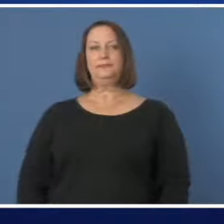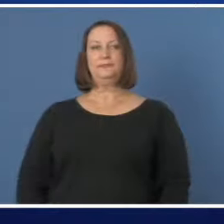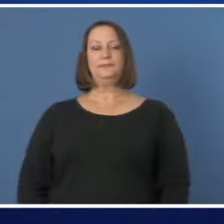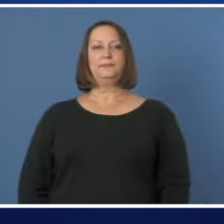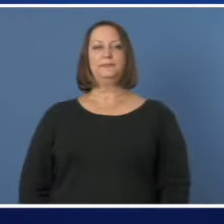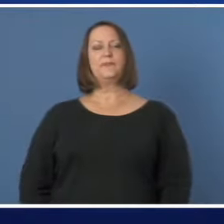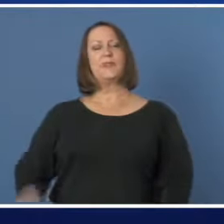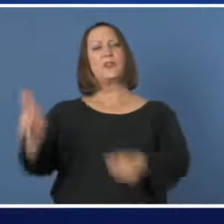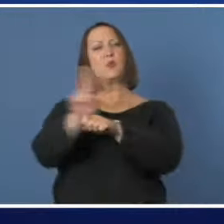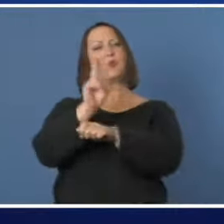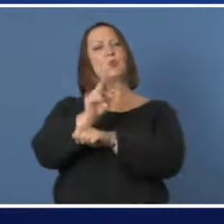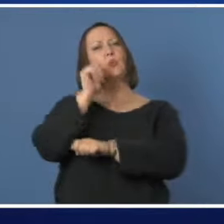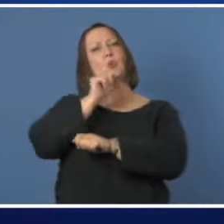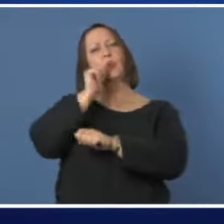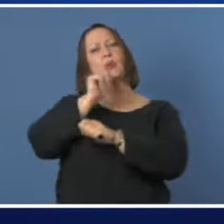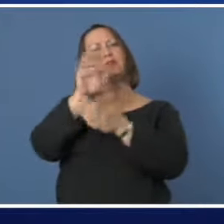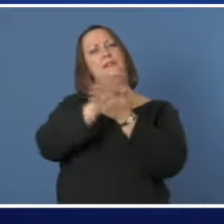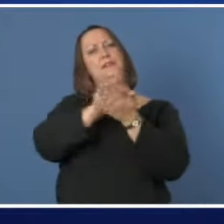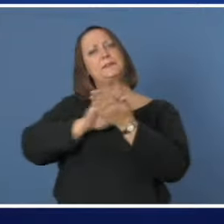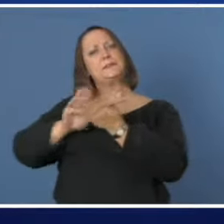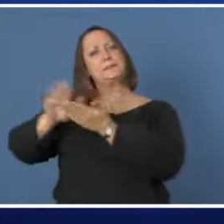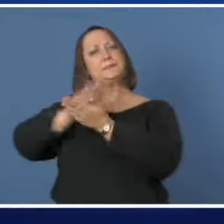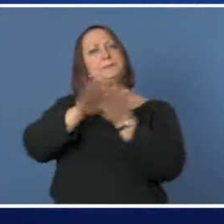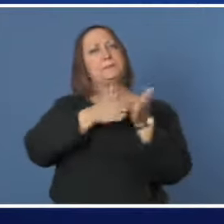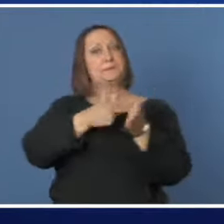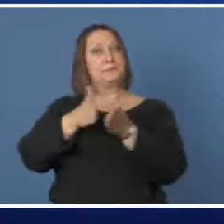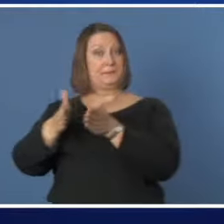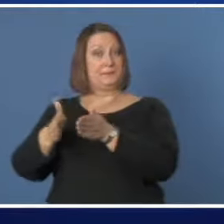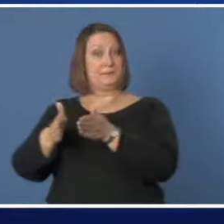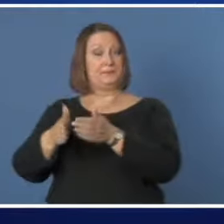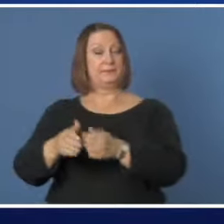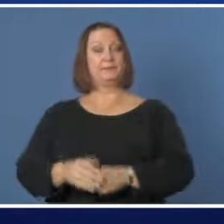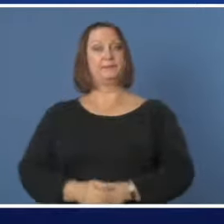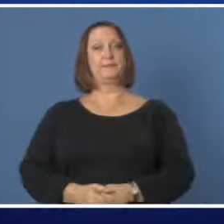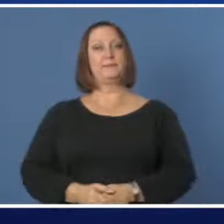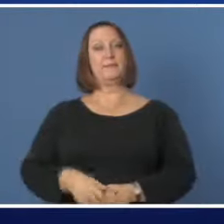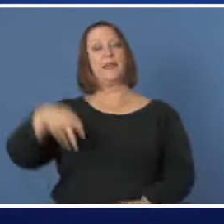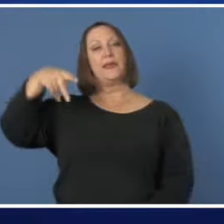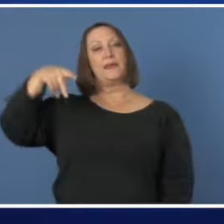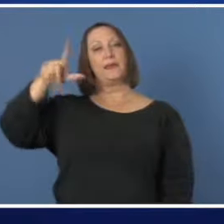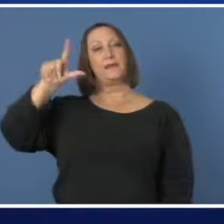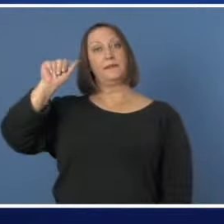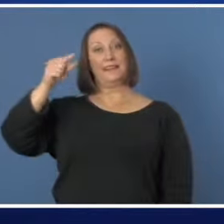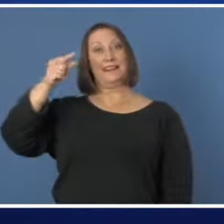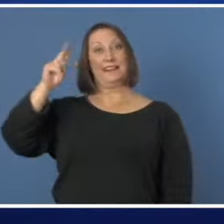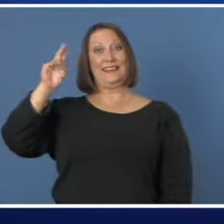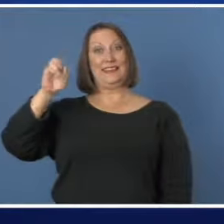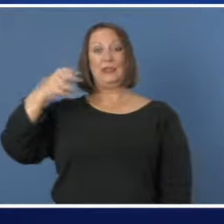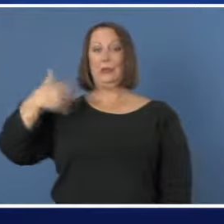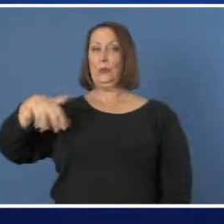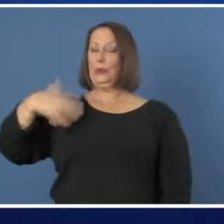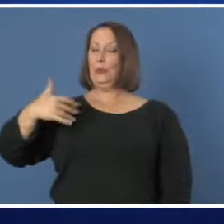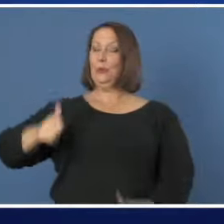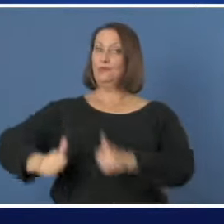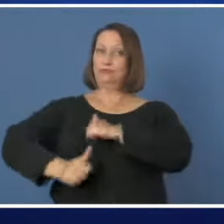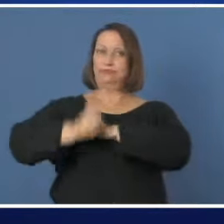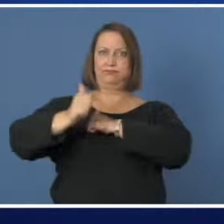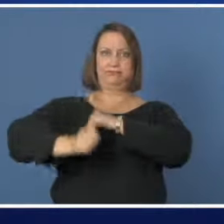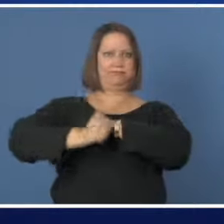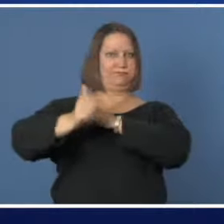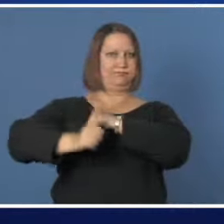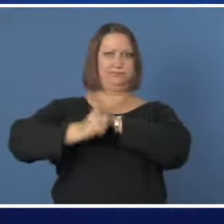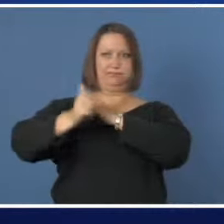Use everyday sanitation techniques Plague is a serious health threat that is